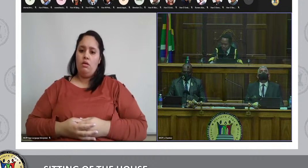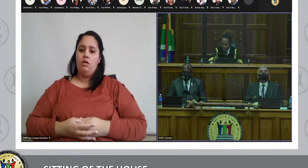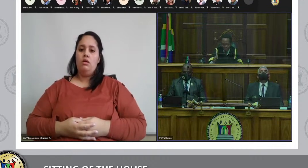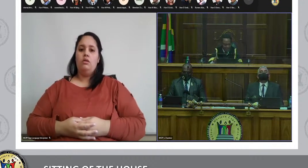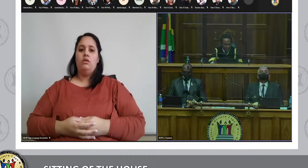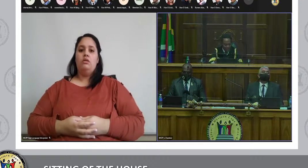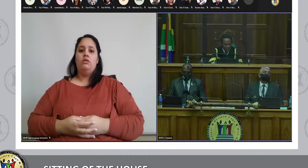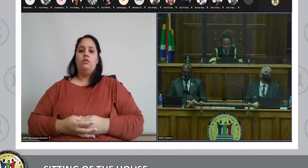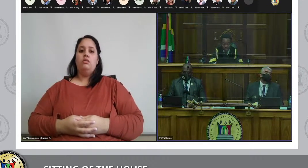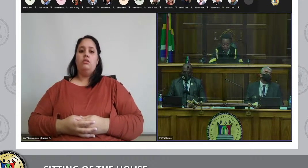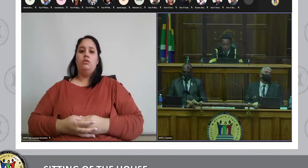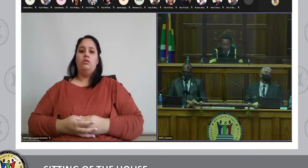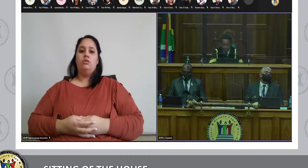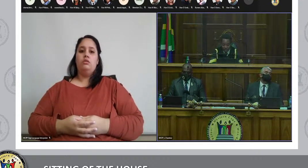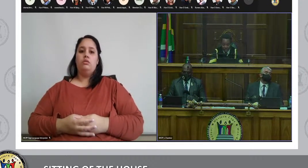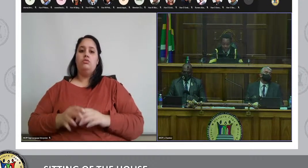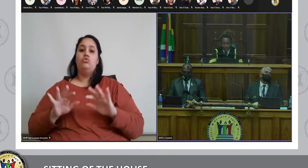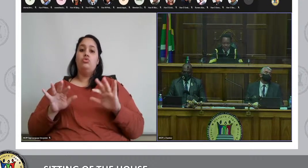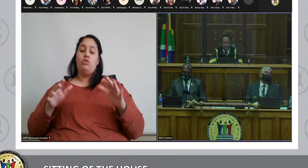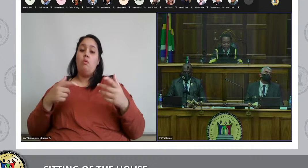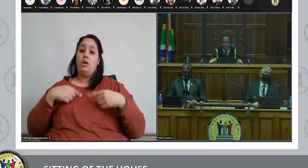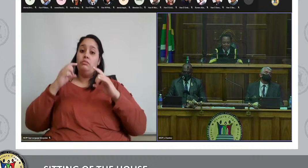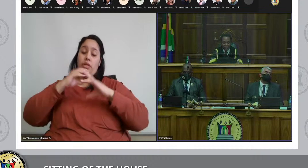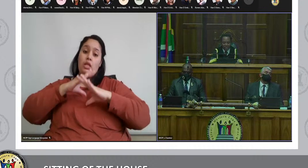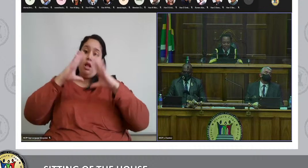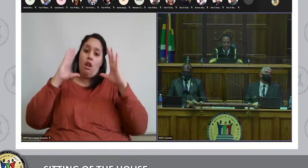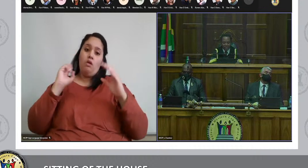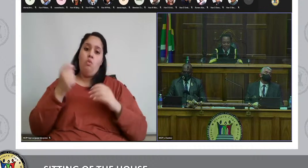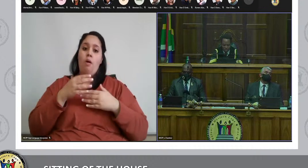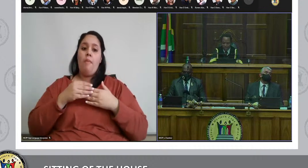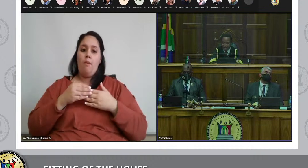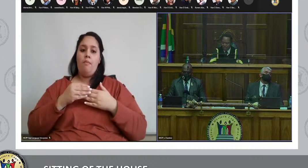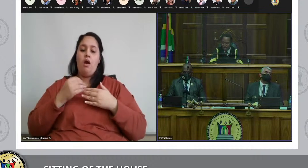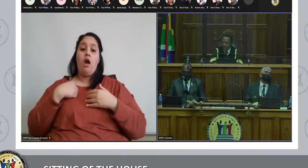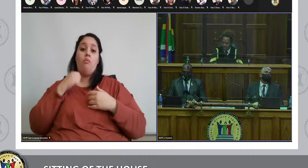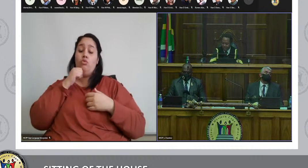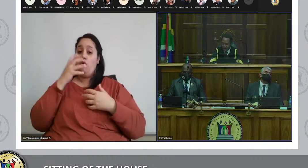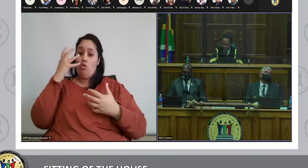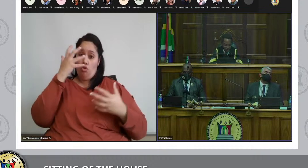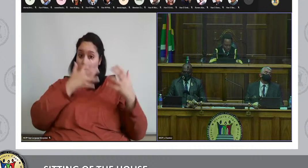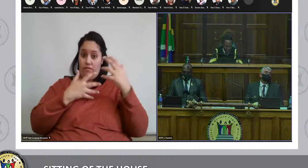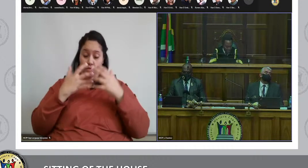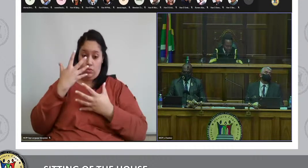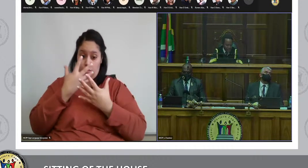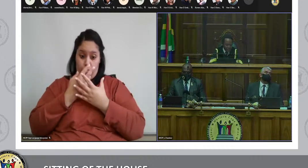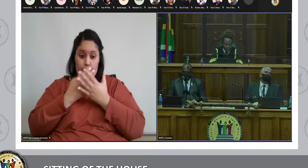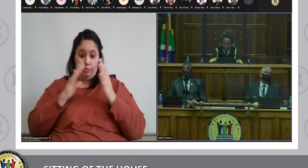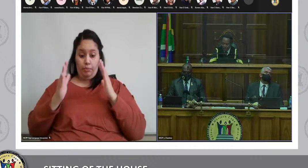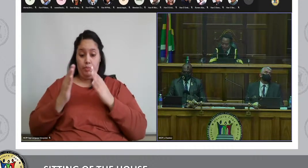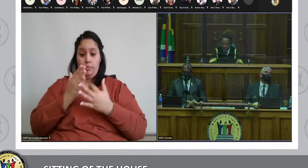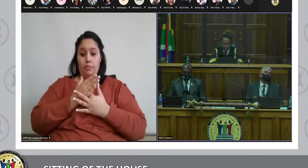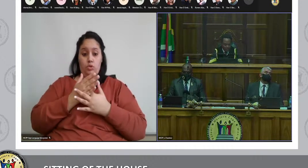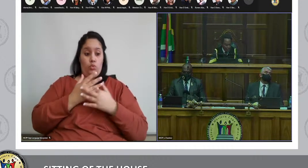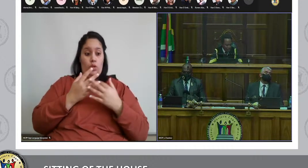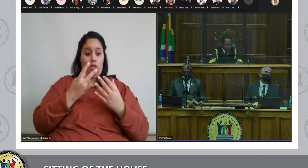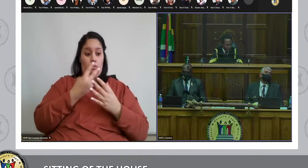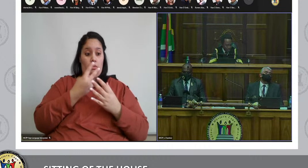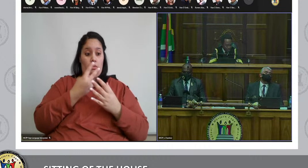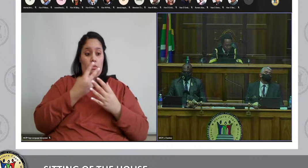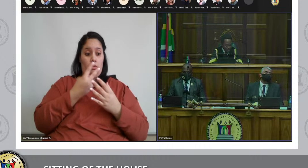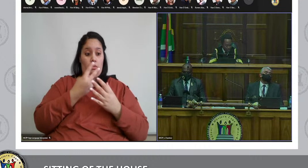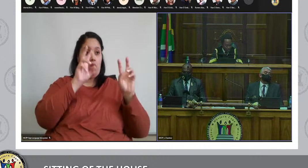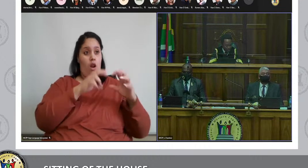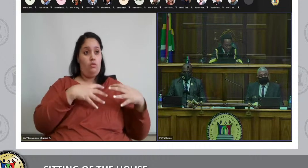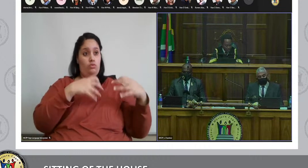to, I would like to make clear so that there is no confusion in that regard. Hence, I've